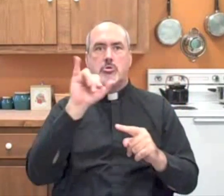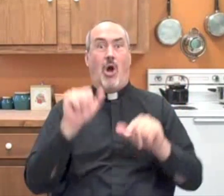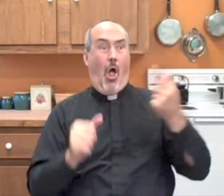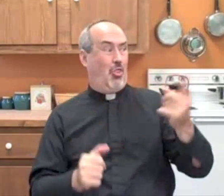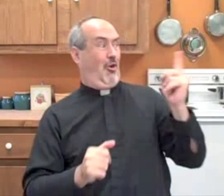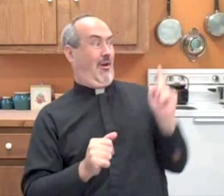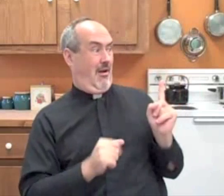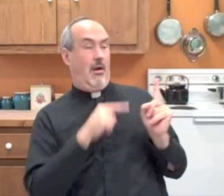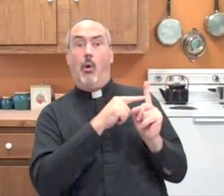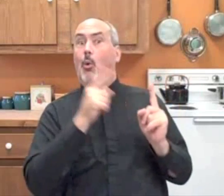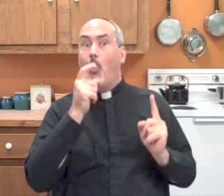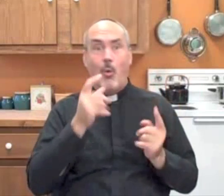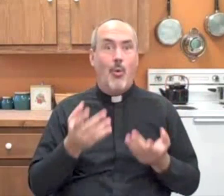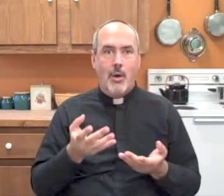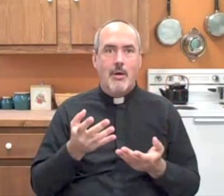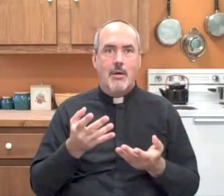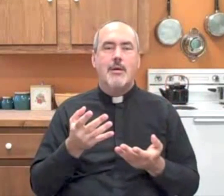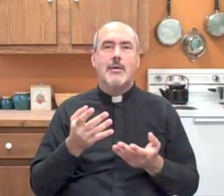was Saint Joseph,